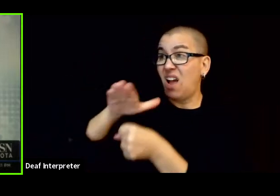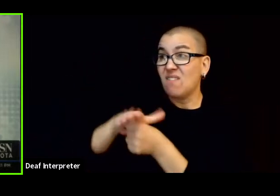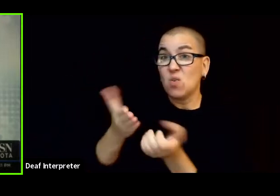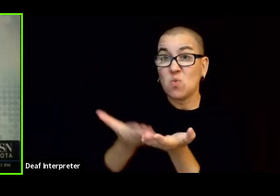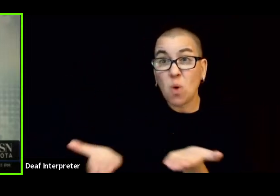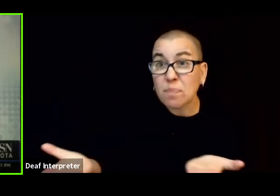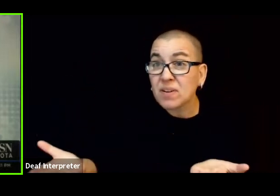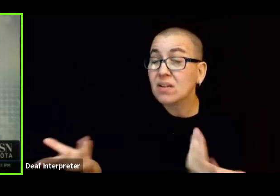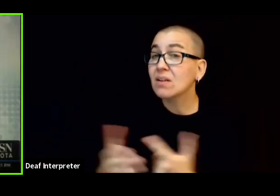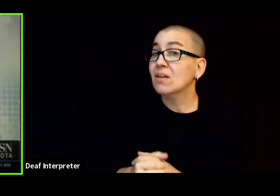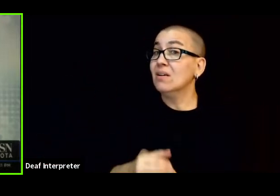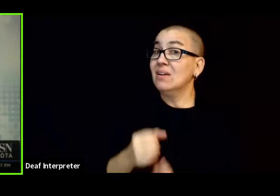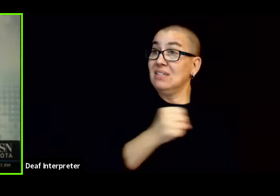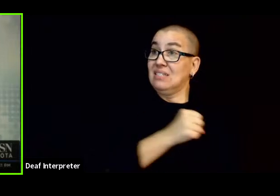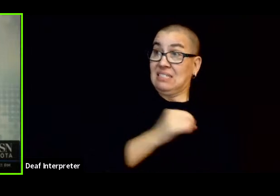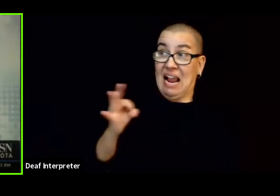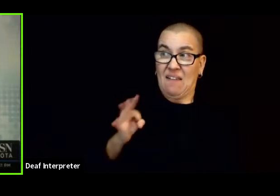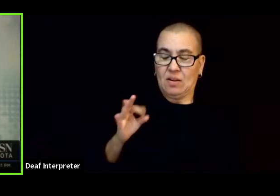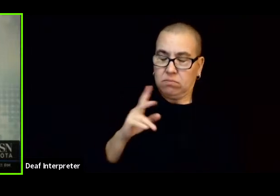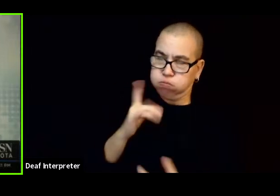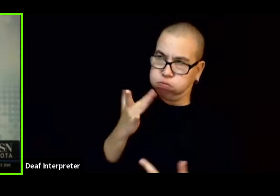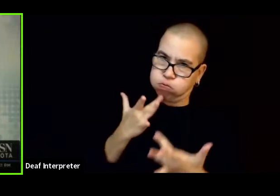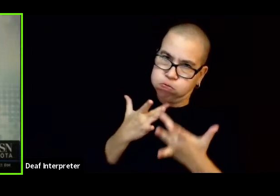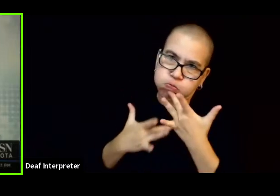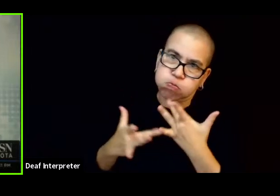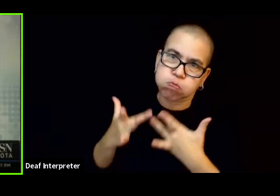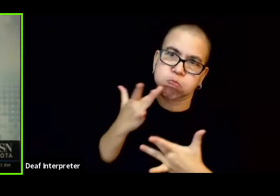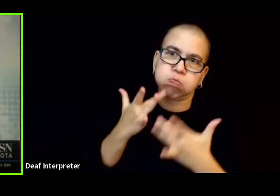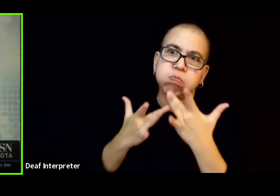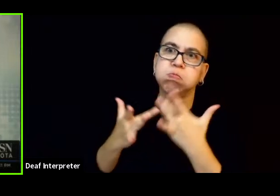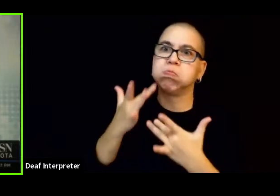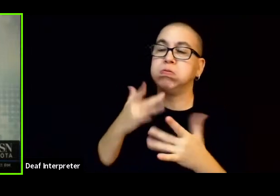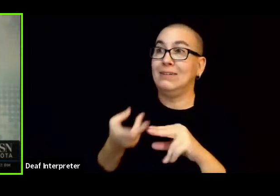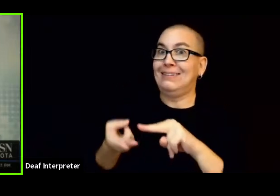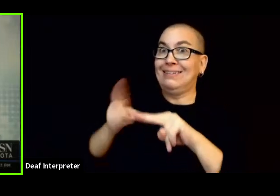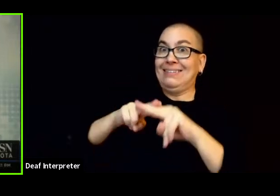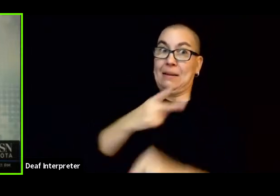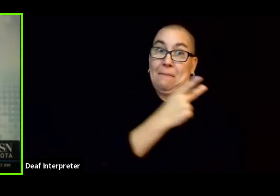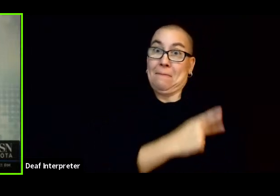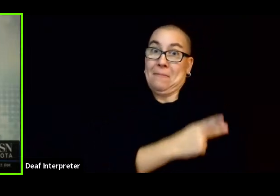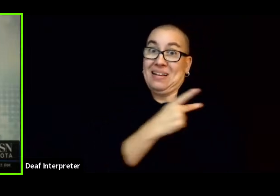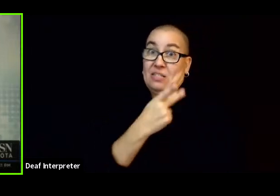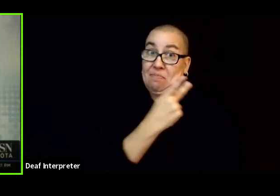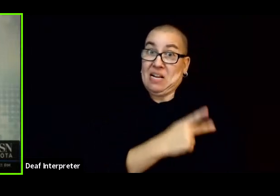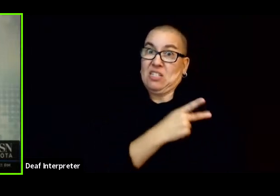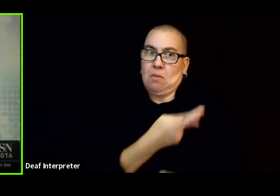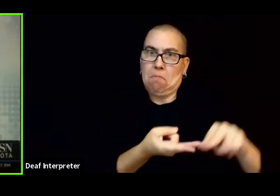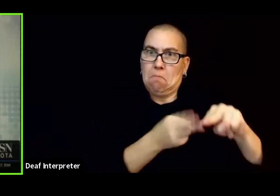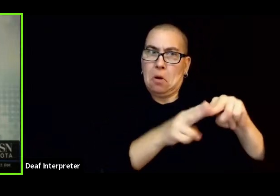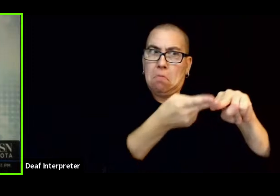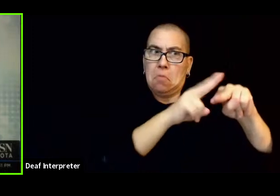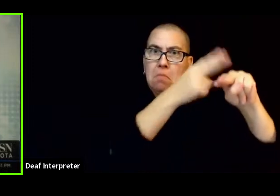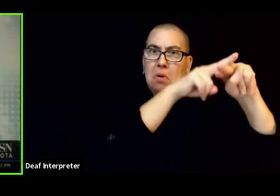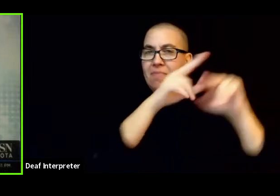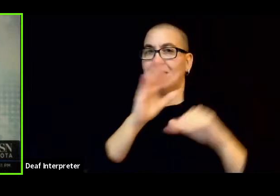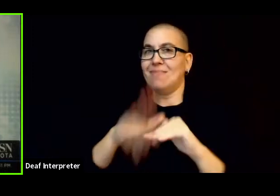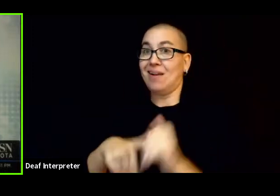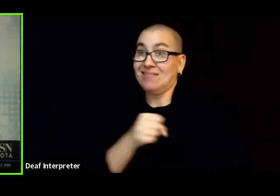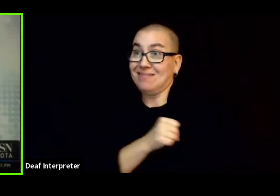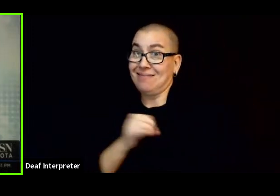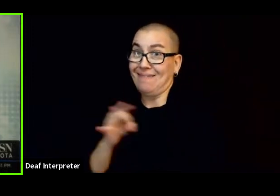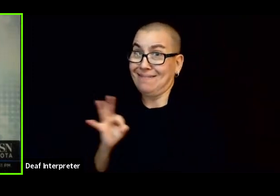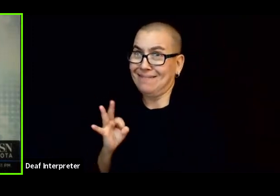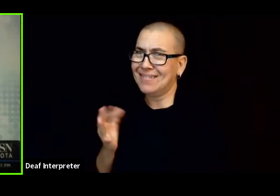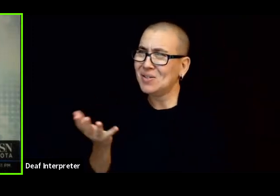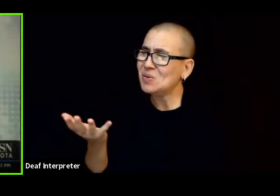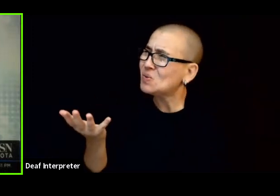double whammy of increased patient volume and also staff just being out for COVID-related reasons. So I want to know, does the state have a plan